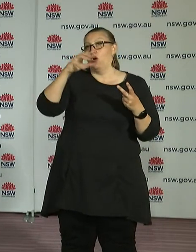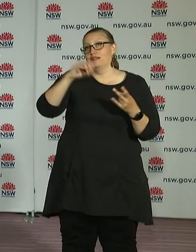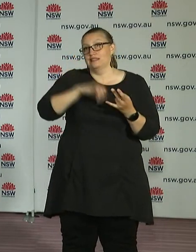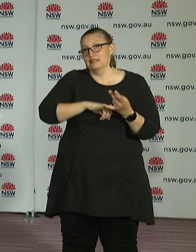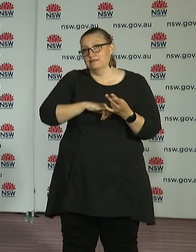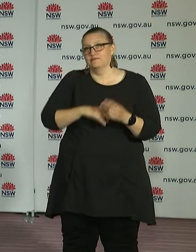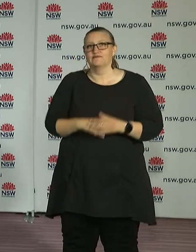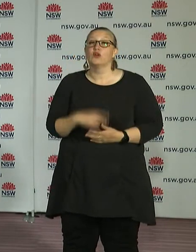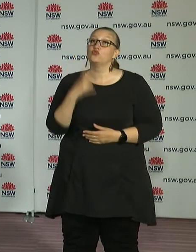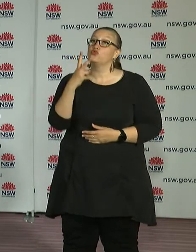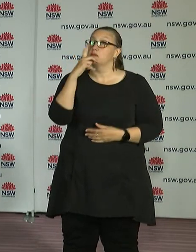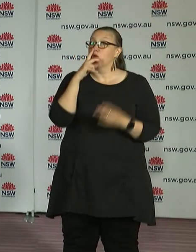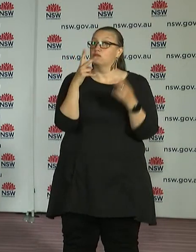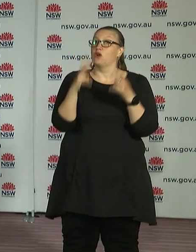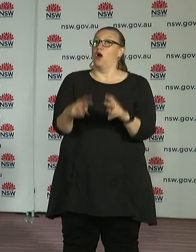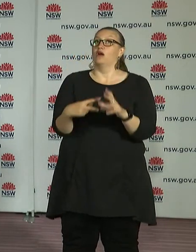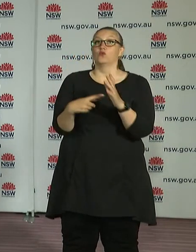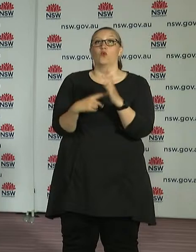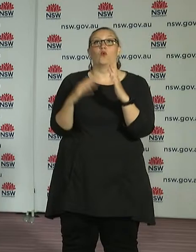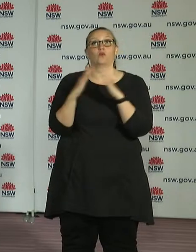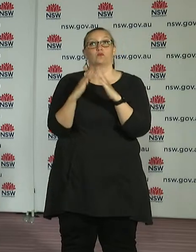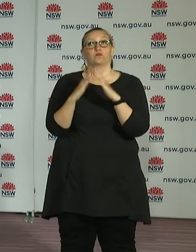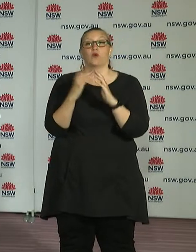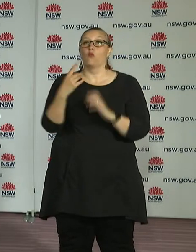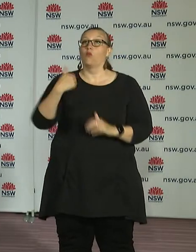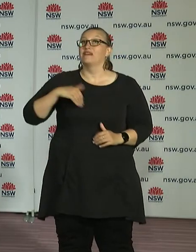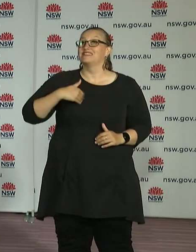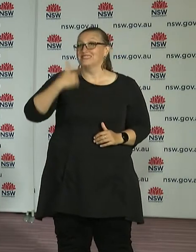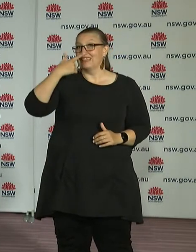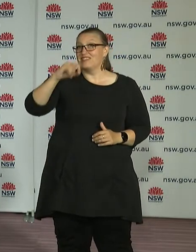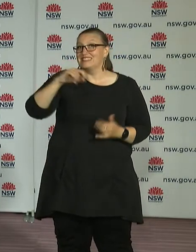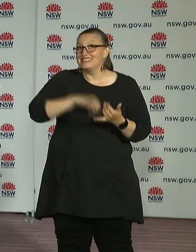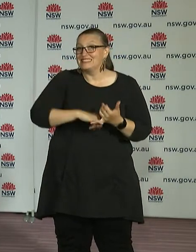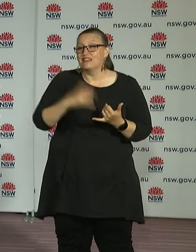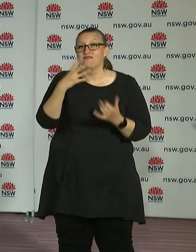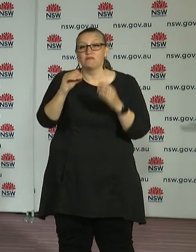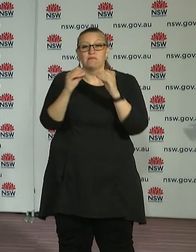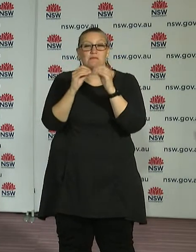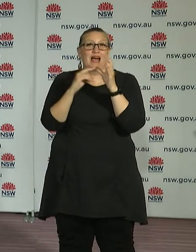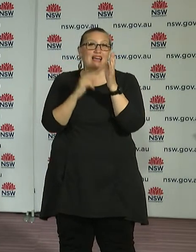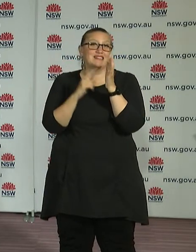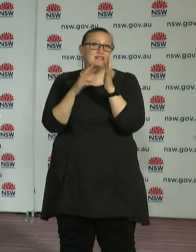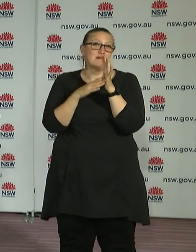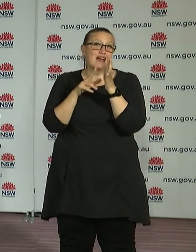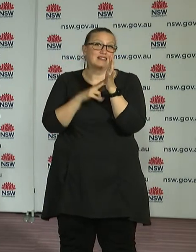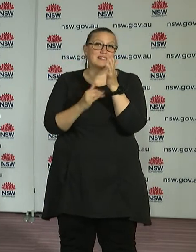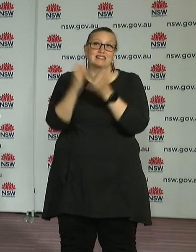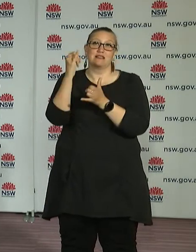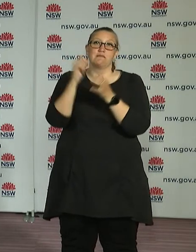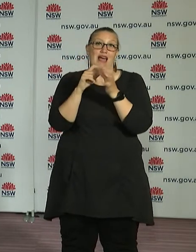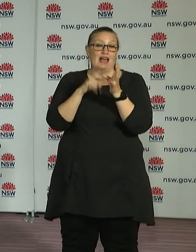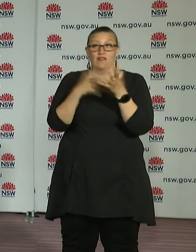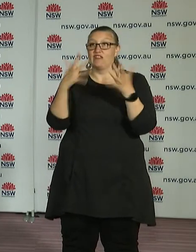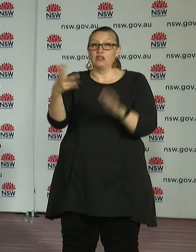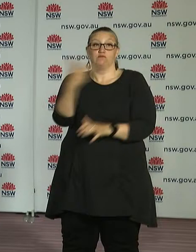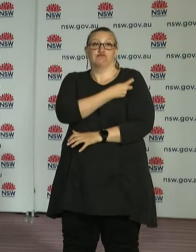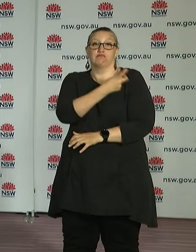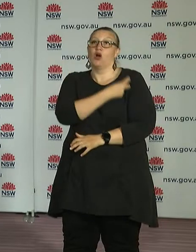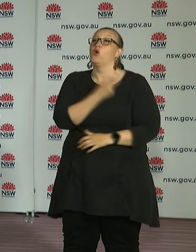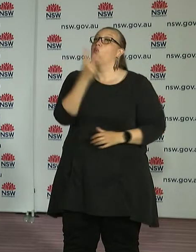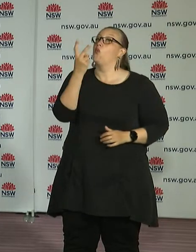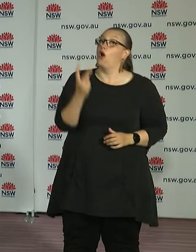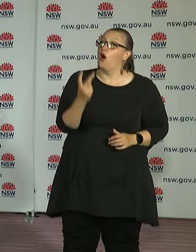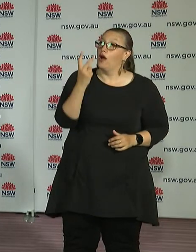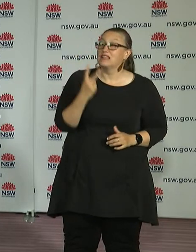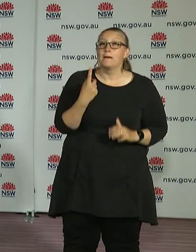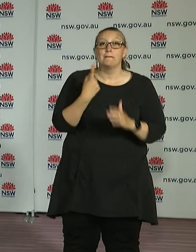people died at home. There was a lady in her 70s from Batemans Bay who died at home, had received 2 doses of the COVID vaccine,